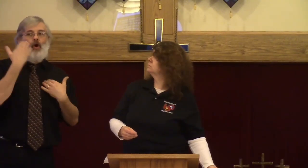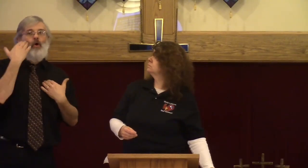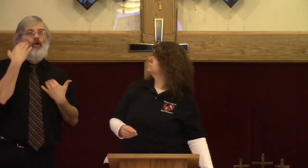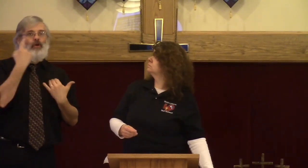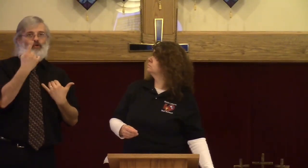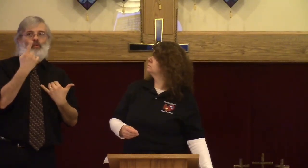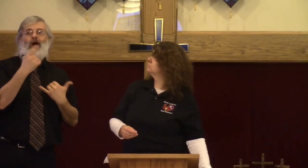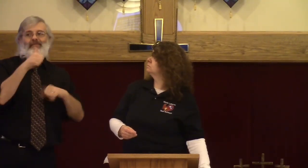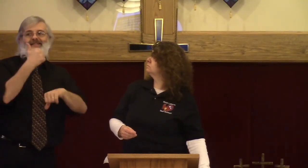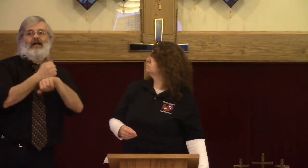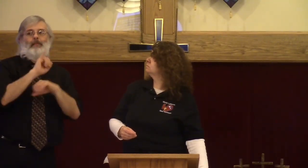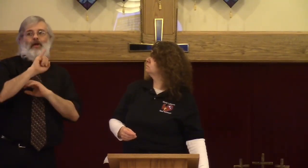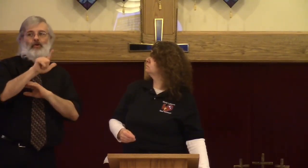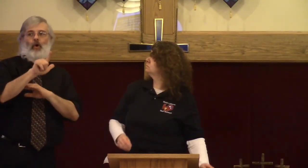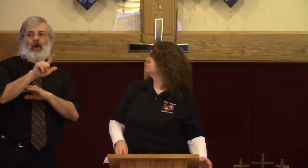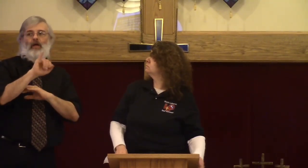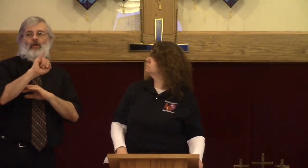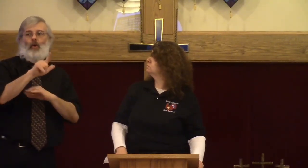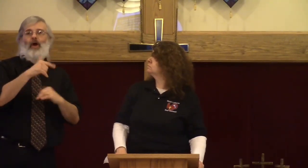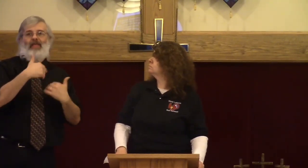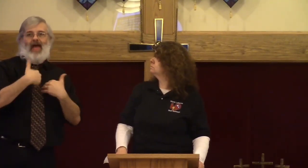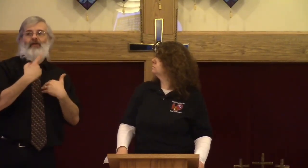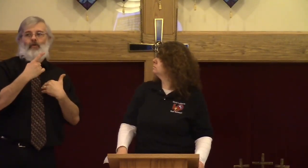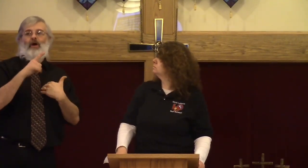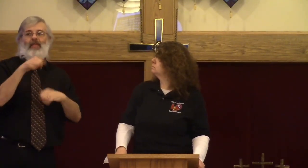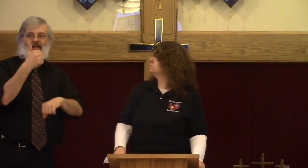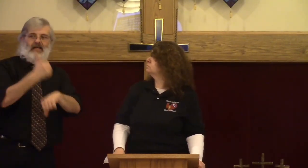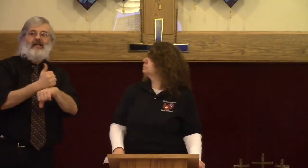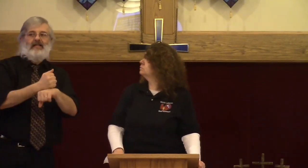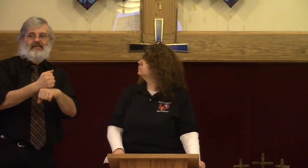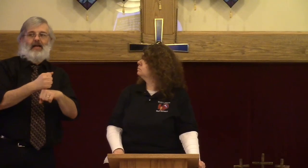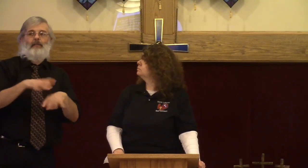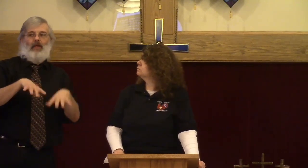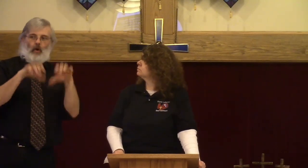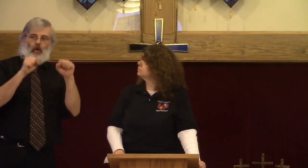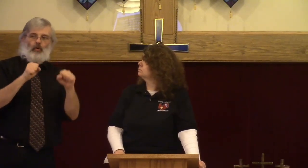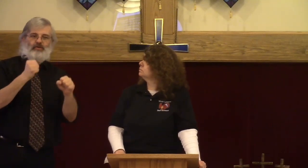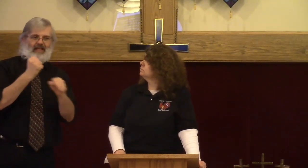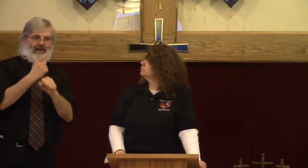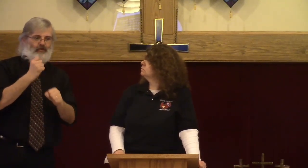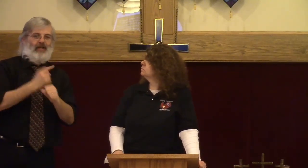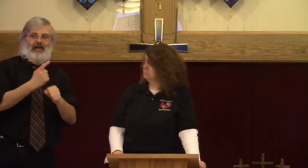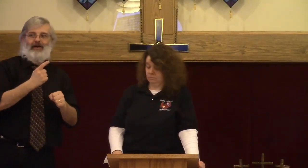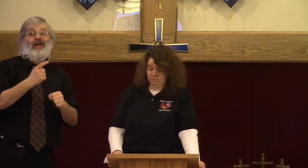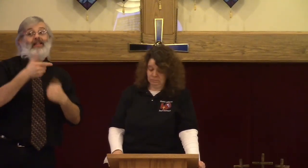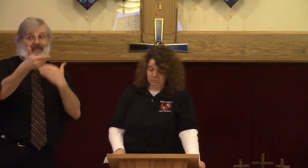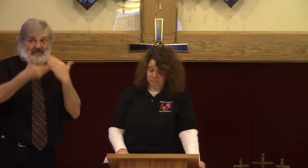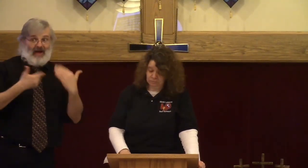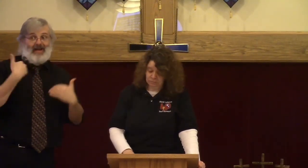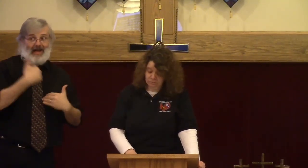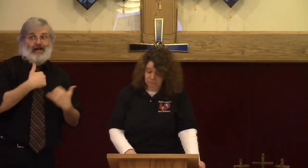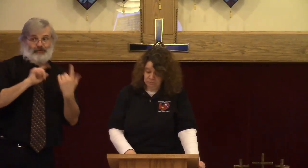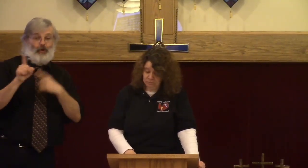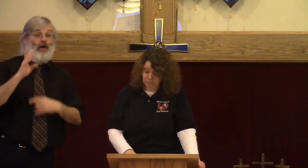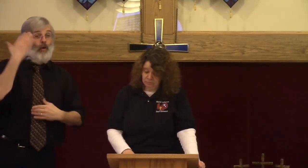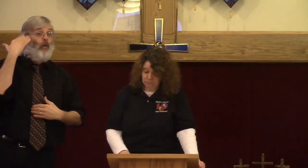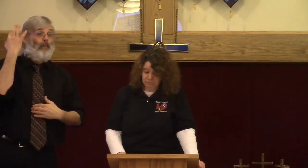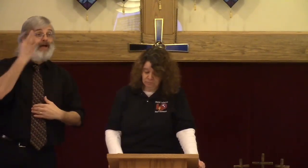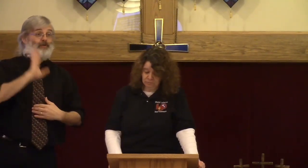know there's one they set up in Illinois. They set up, they hold every year. They've invited us to go. I know Pastor